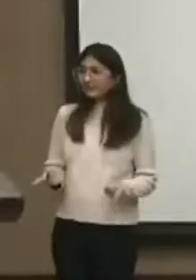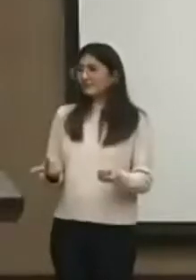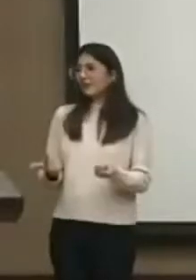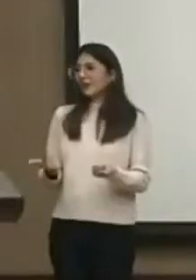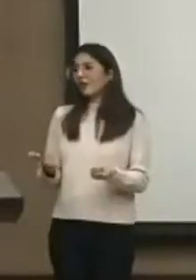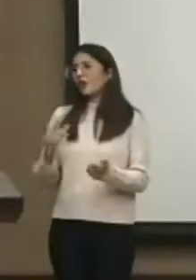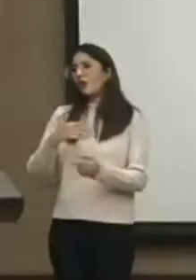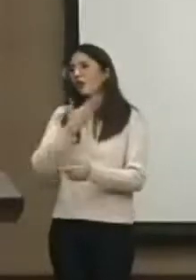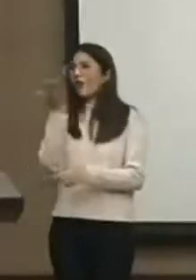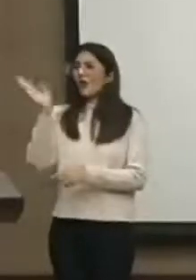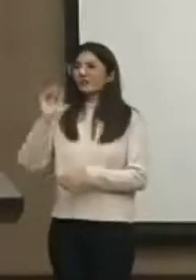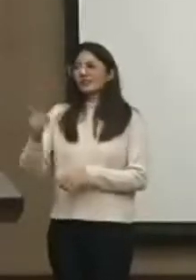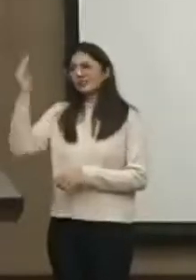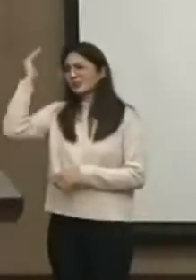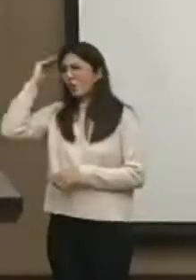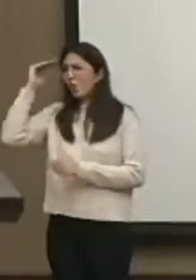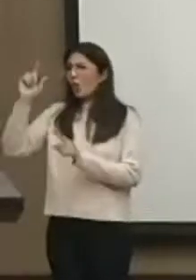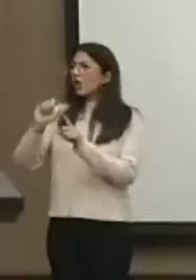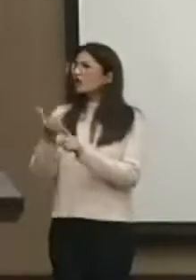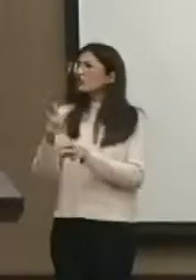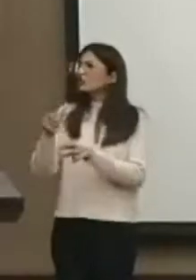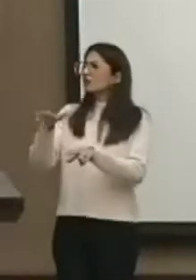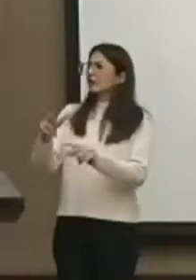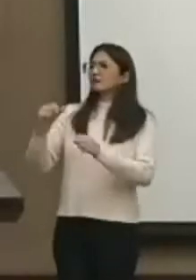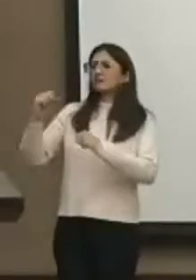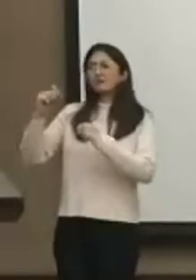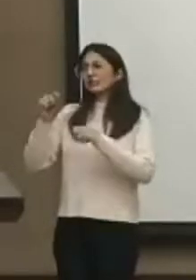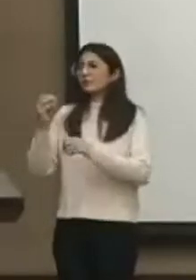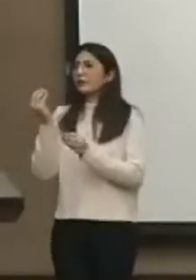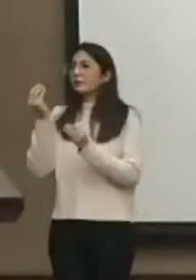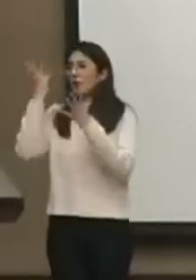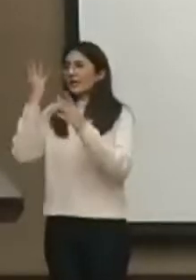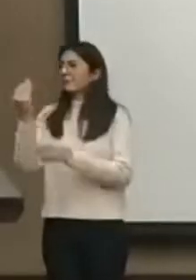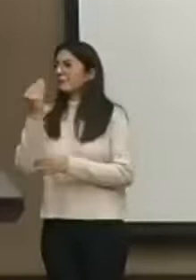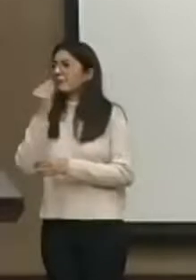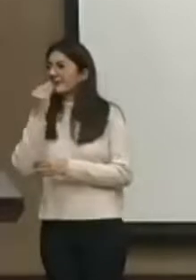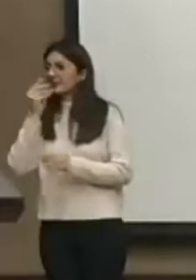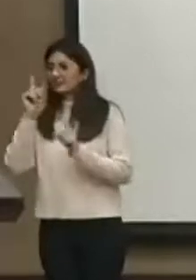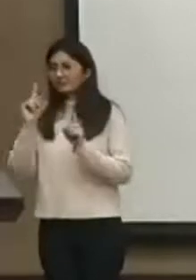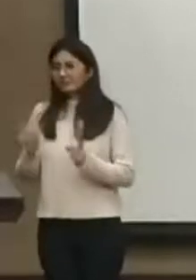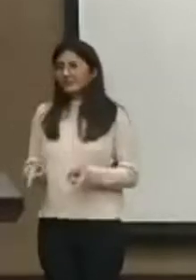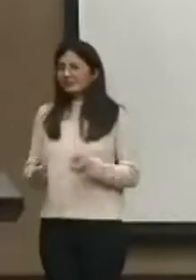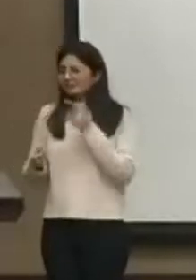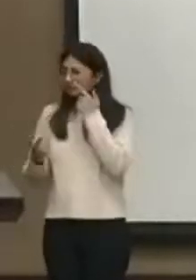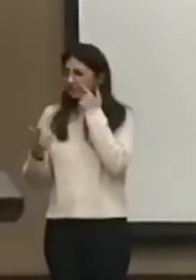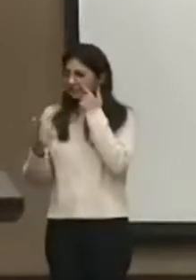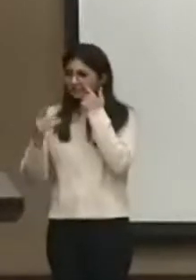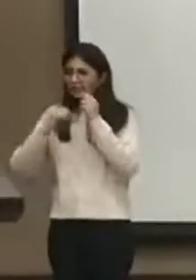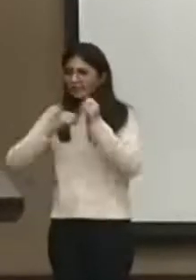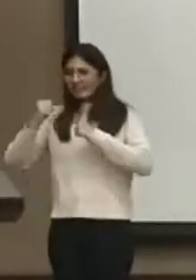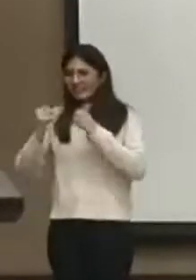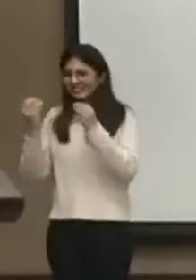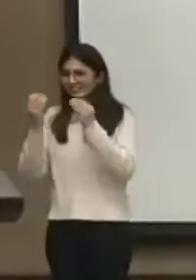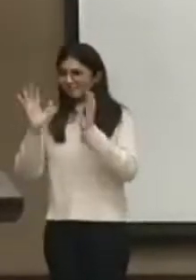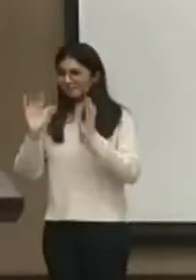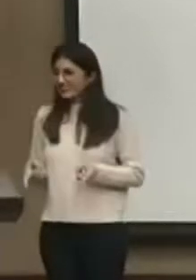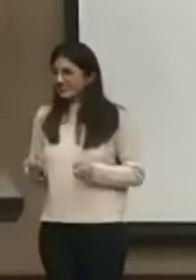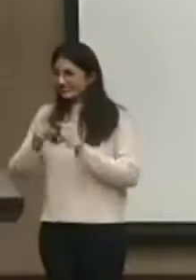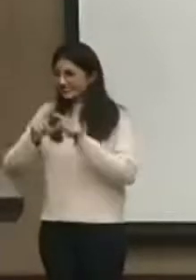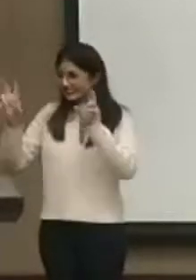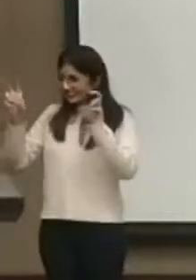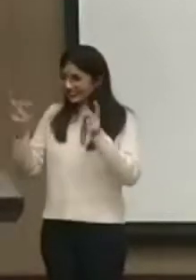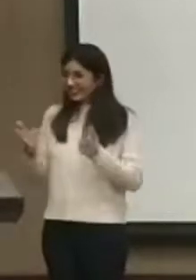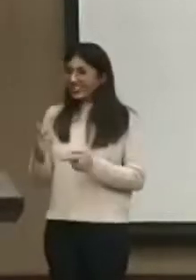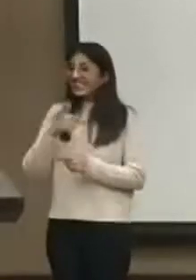would know that Peter Drucker said, culture eats strategy for breakfast. So when you have a strong culture, that's where it starts. And the